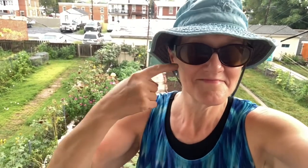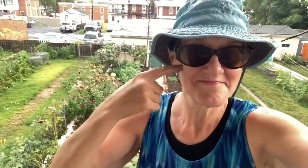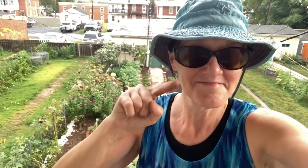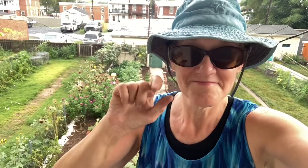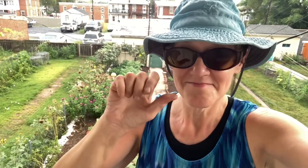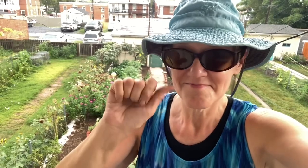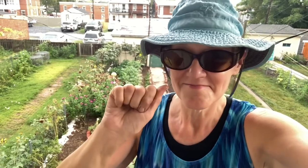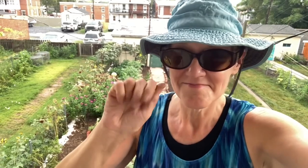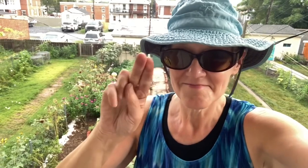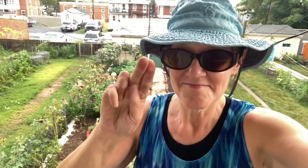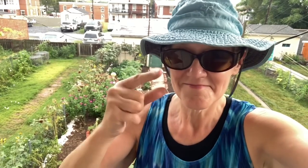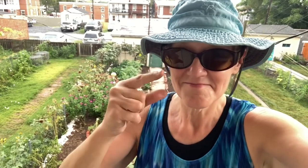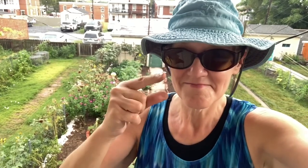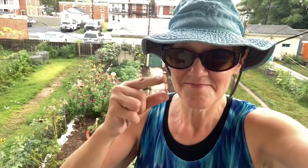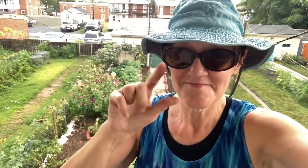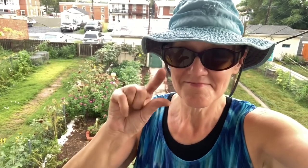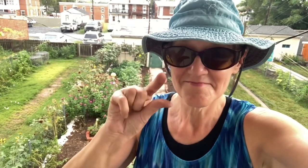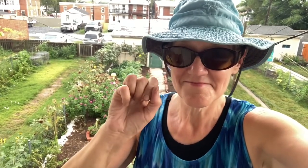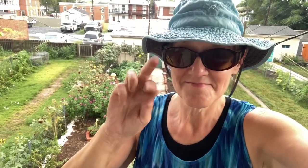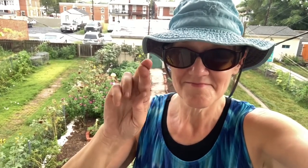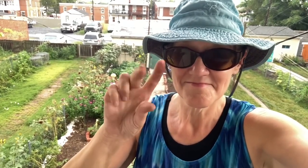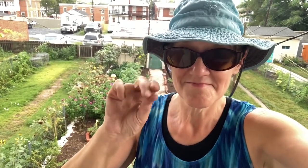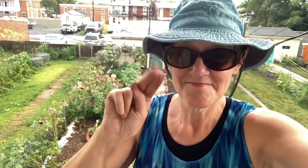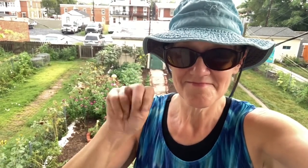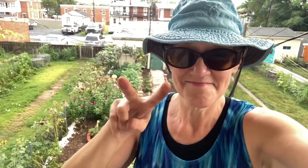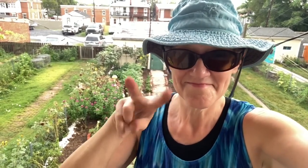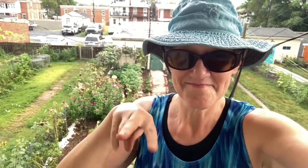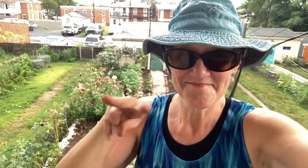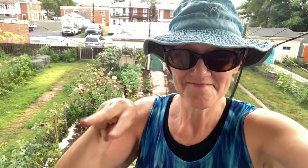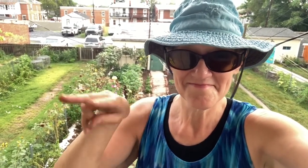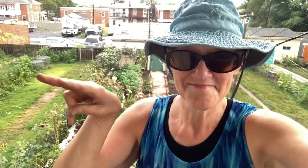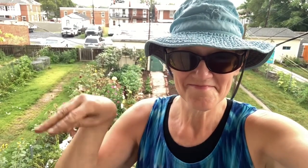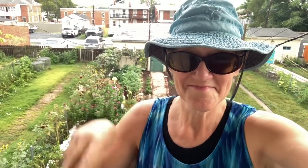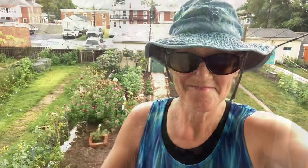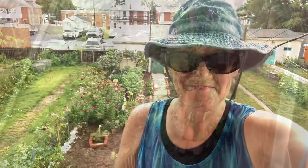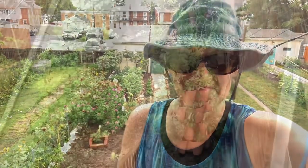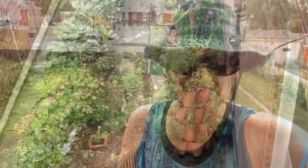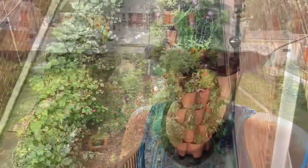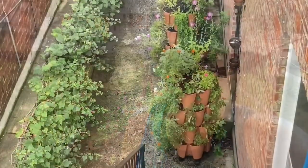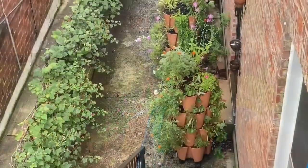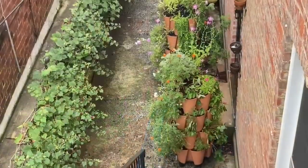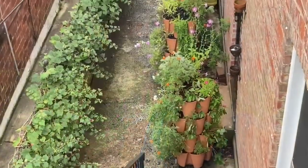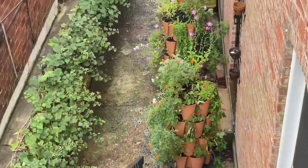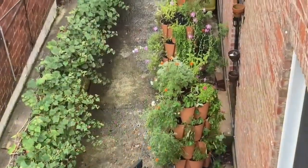Today it's time for an August garden tour.